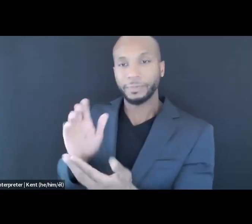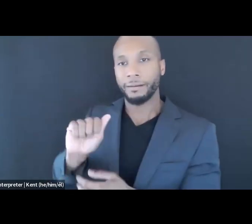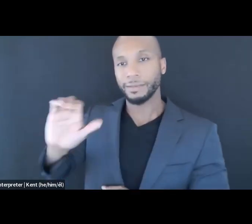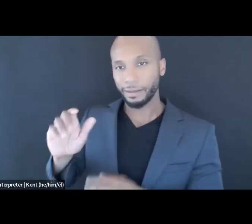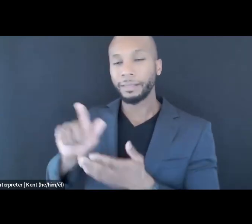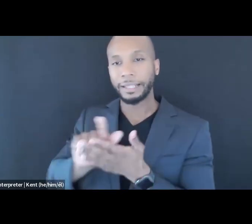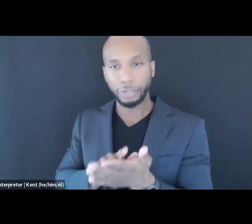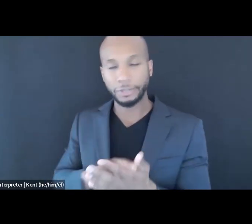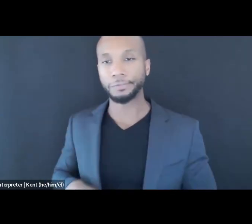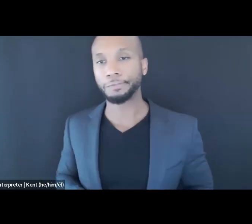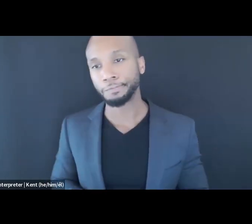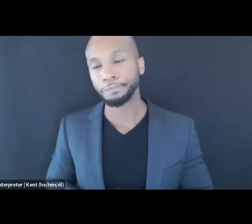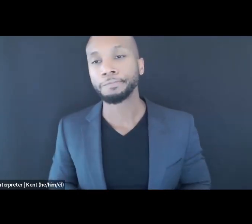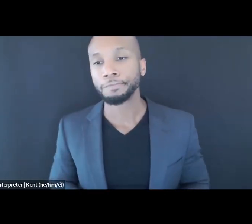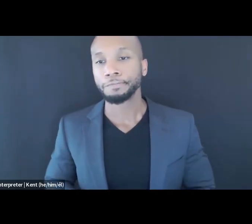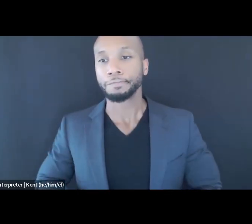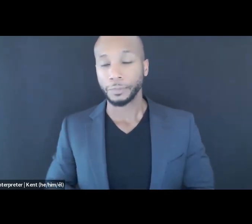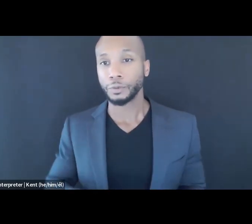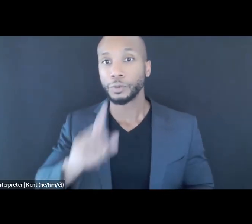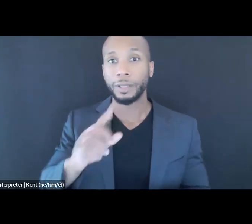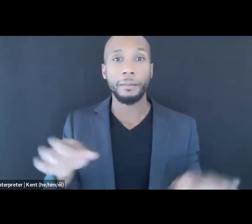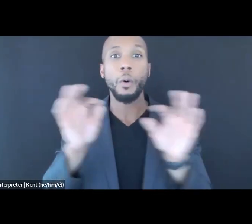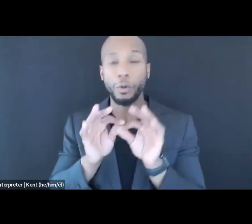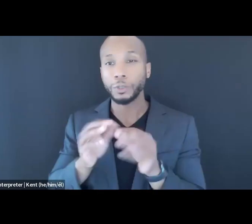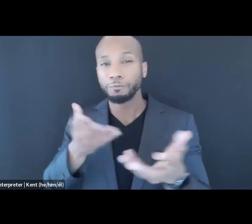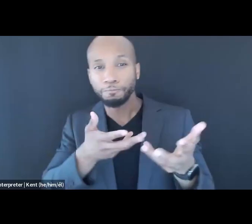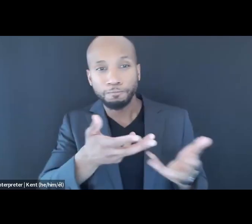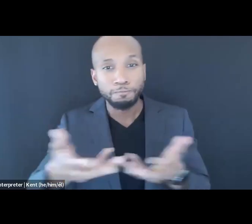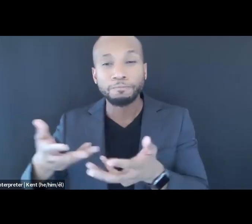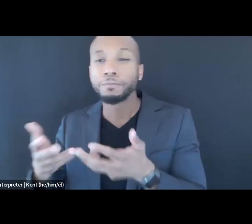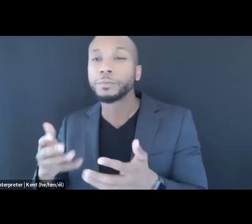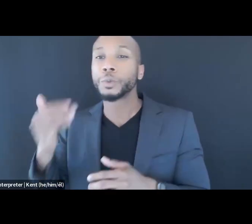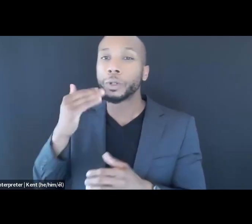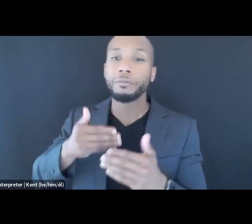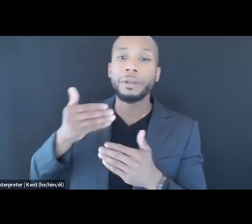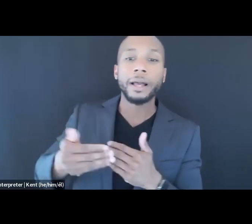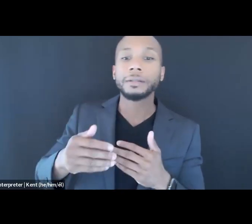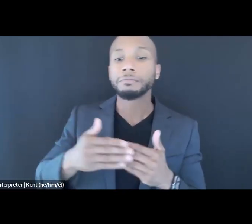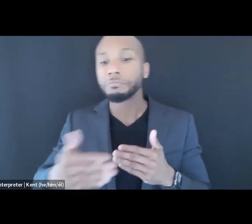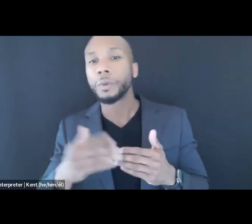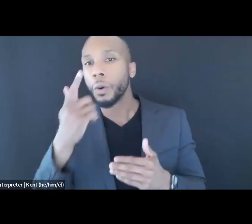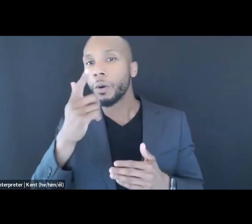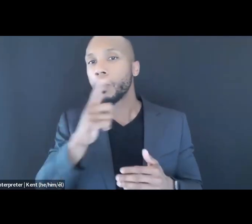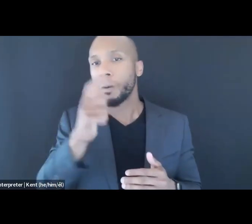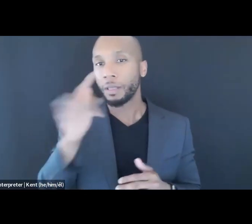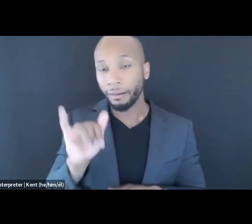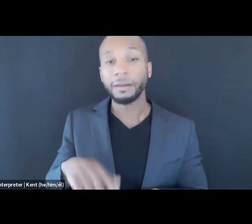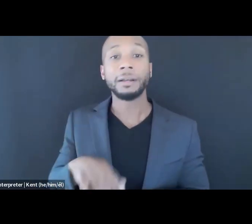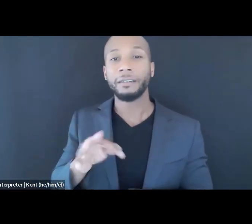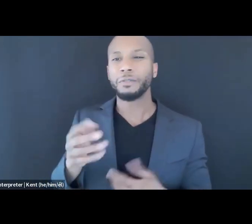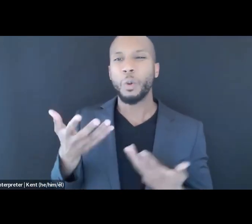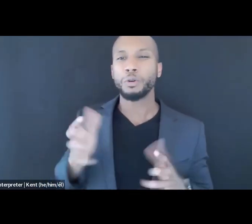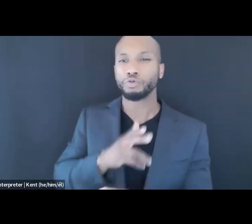legislation. So it's really important to get to know who is next. If joining the local party isn't your